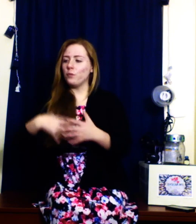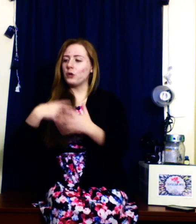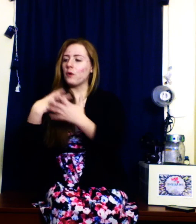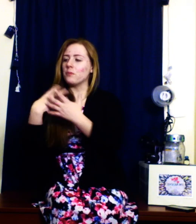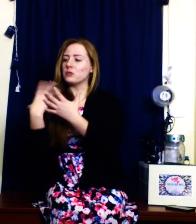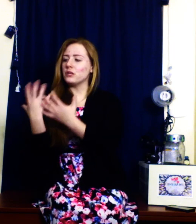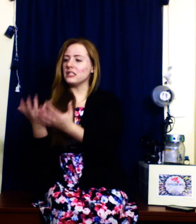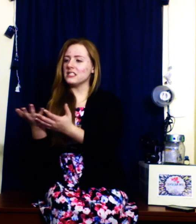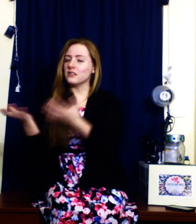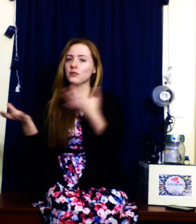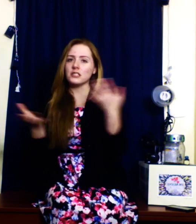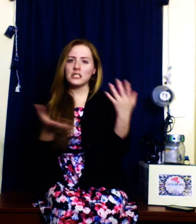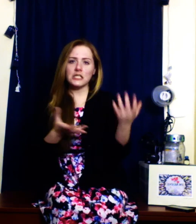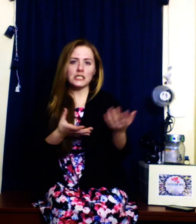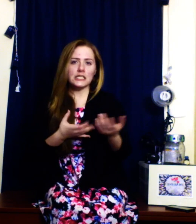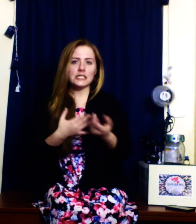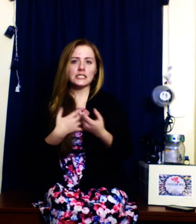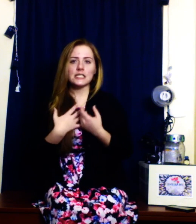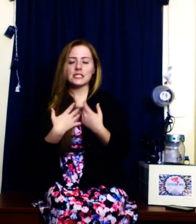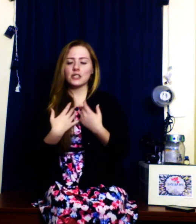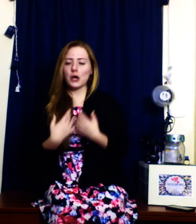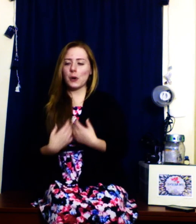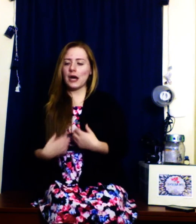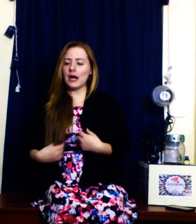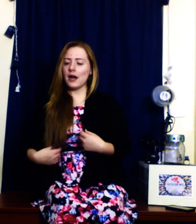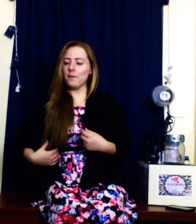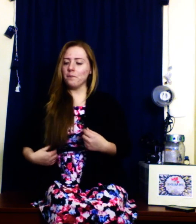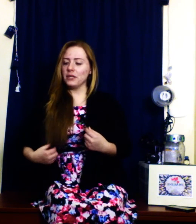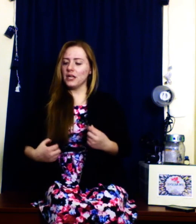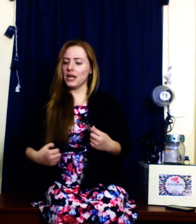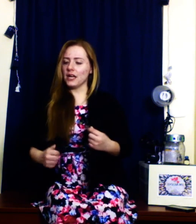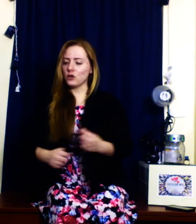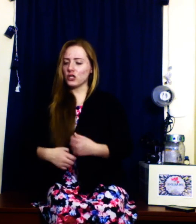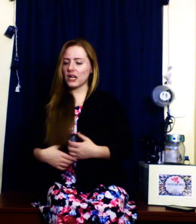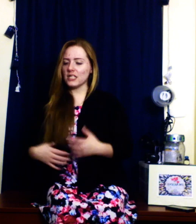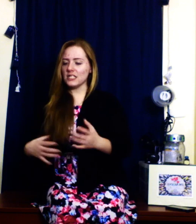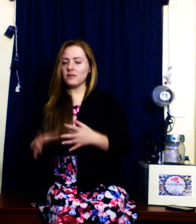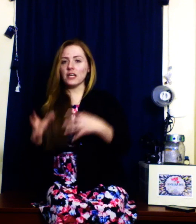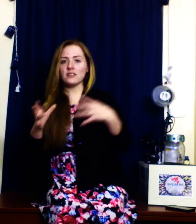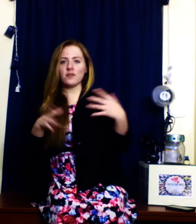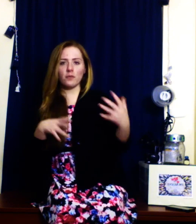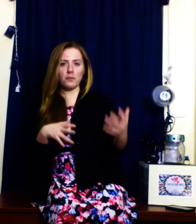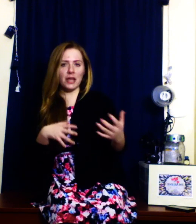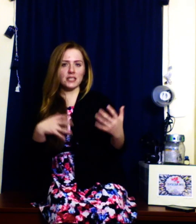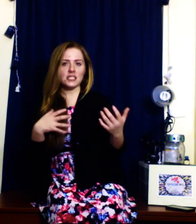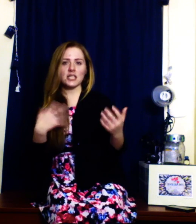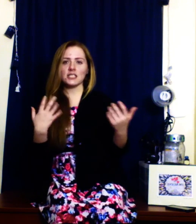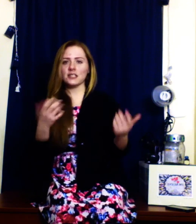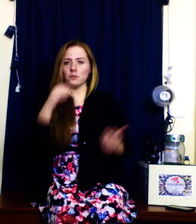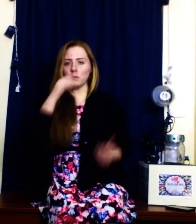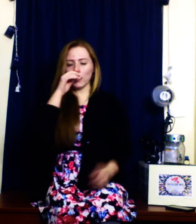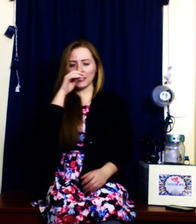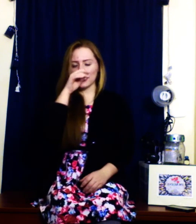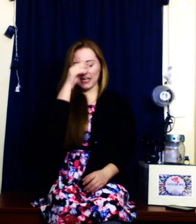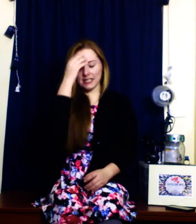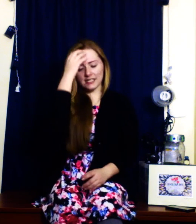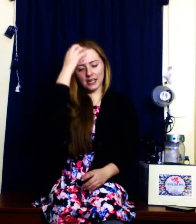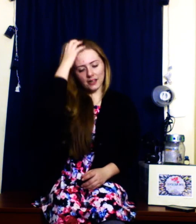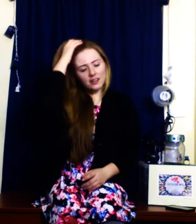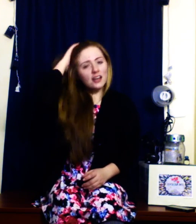going between these different seasons, and so, and how she kind of deviates from the painting at some points. It's